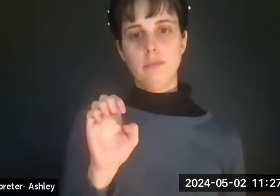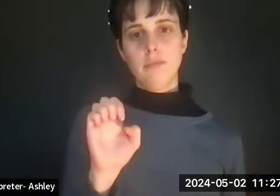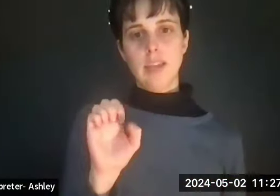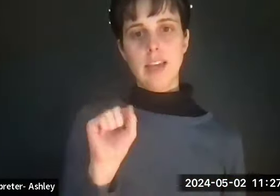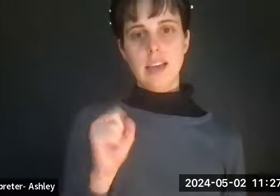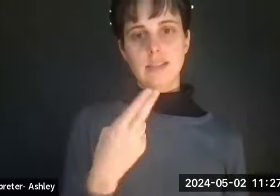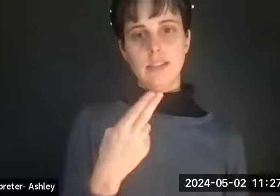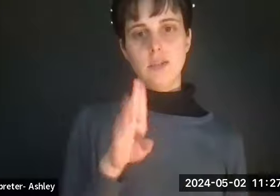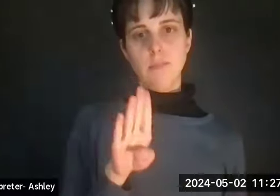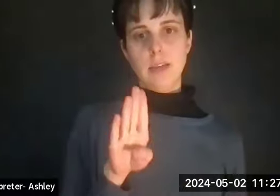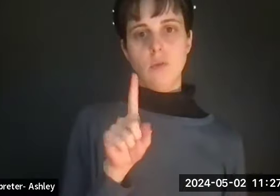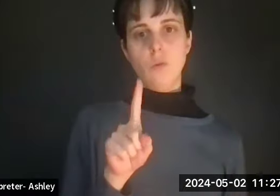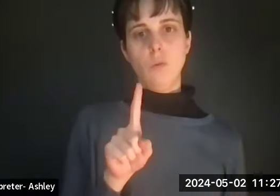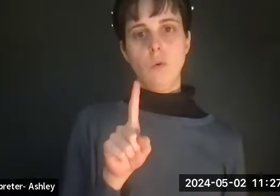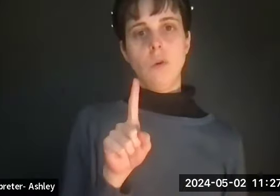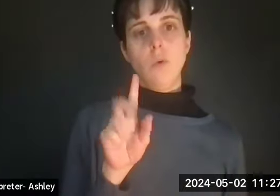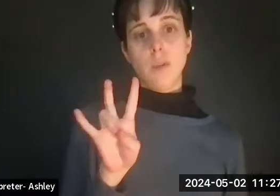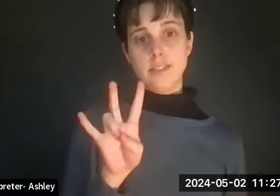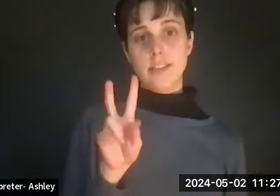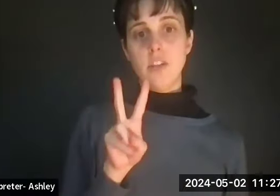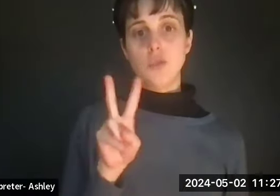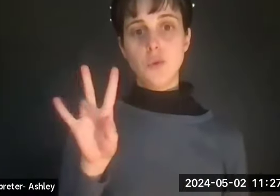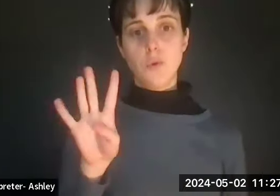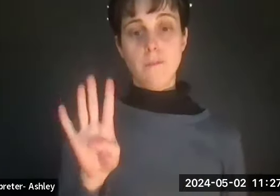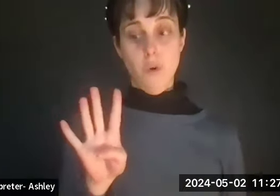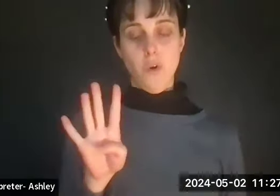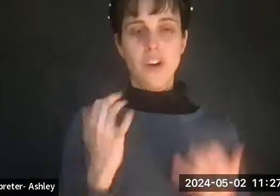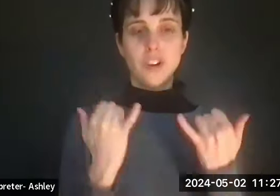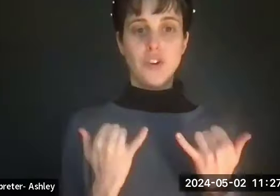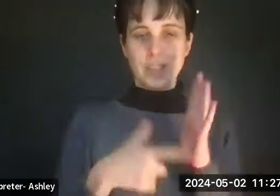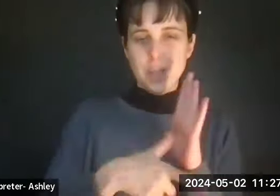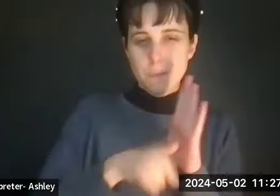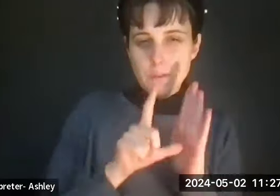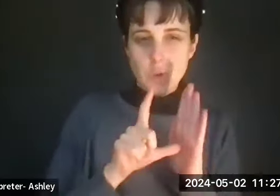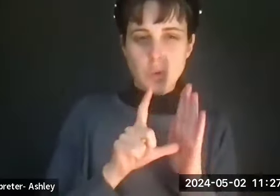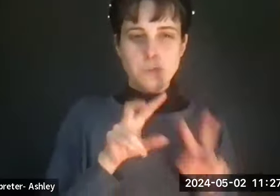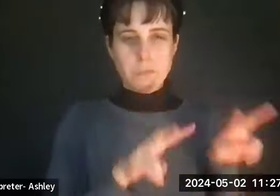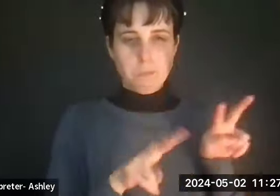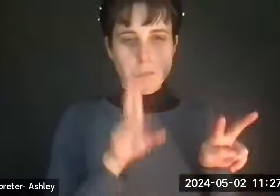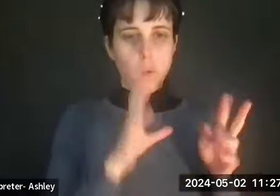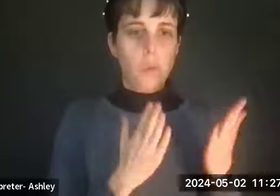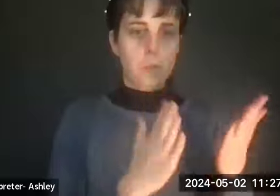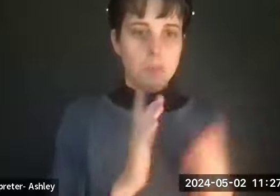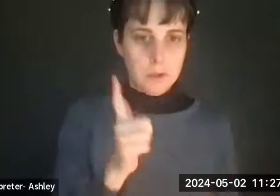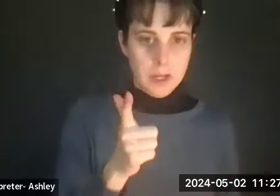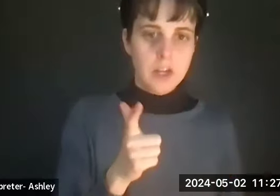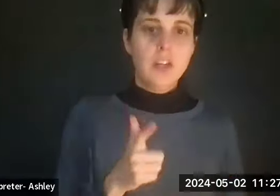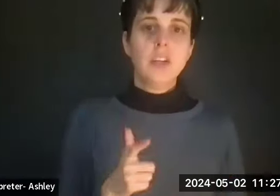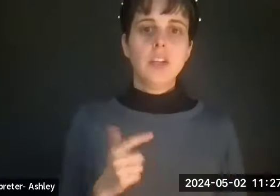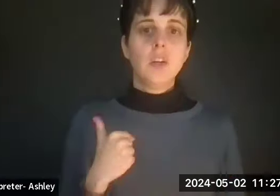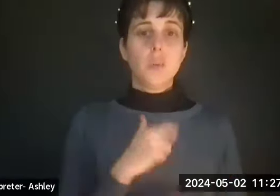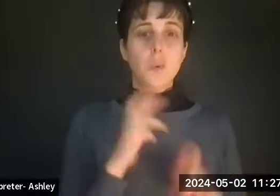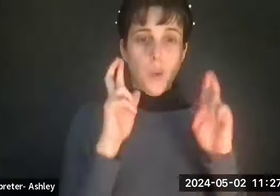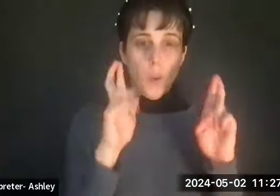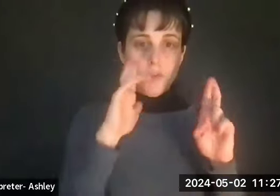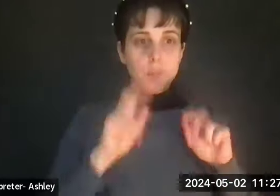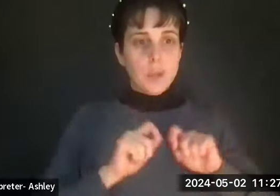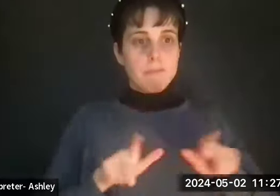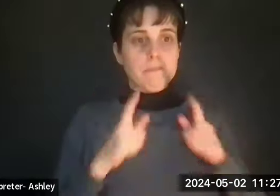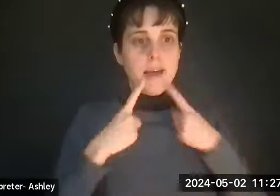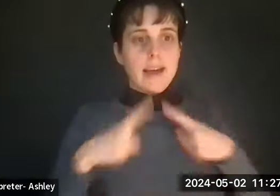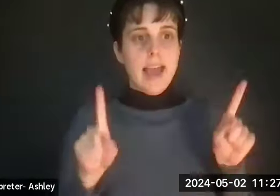review. We anticipate the emergency rules will be filed and effective in early summer. The department